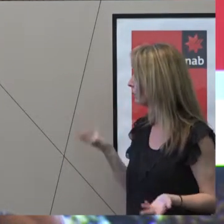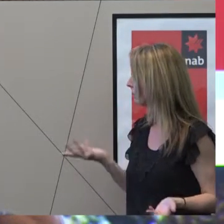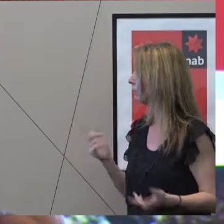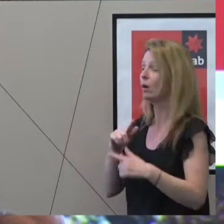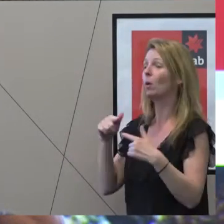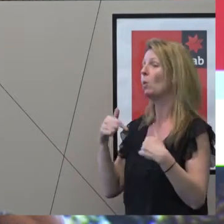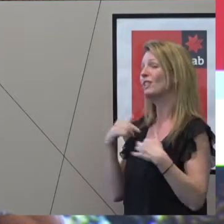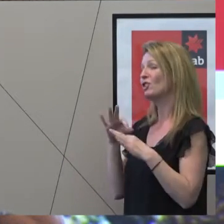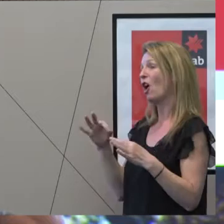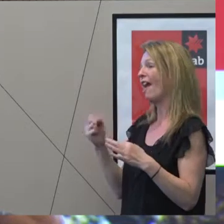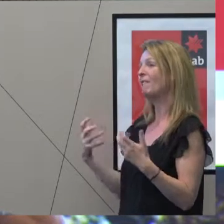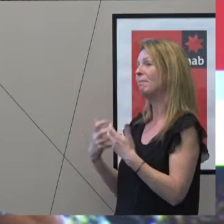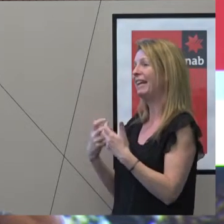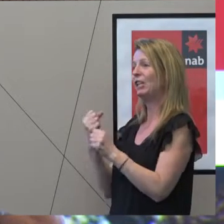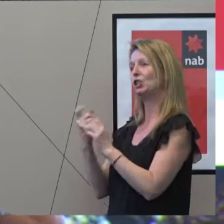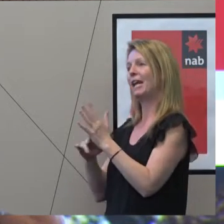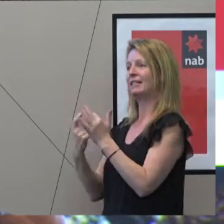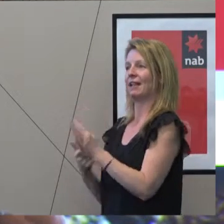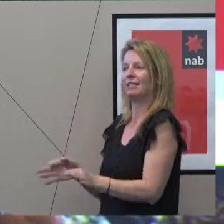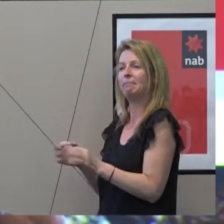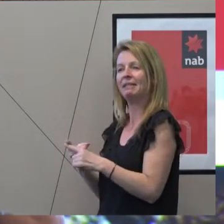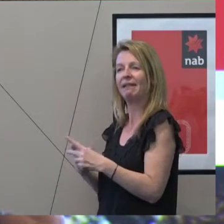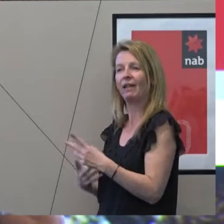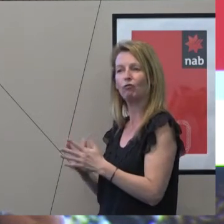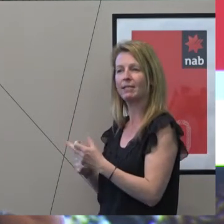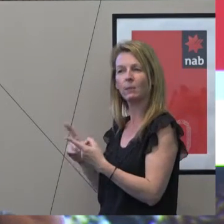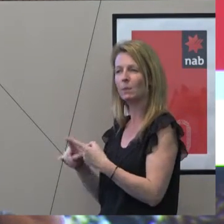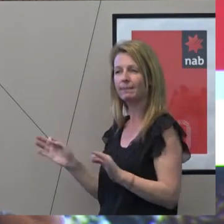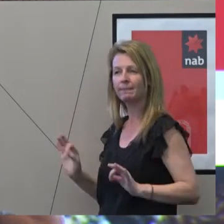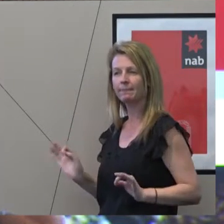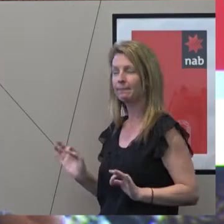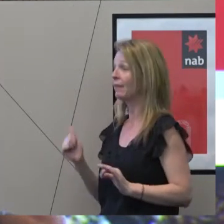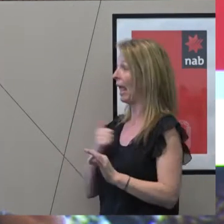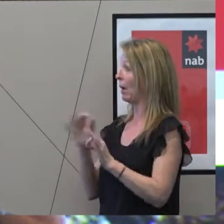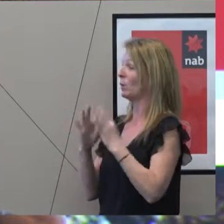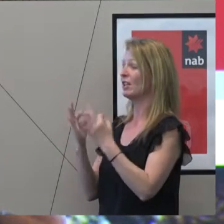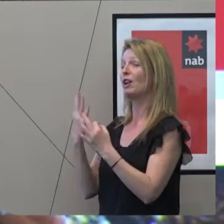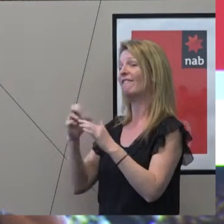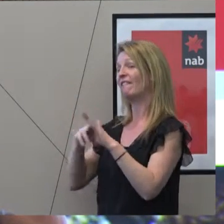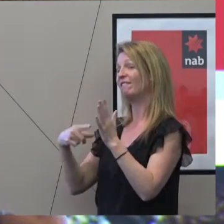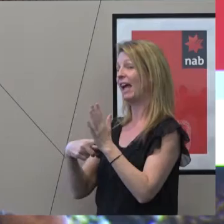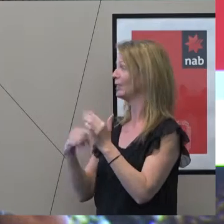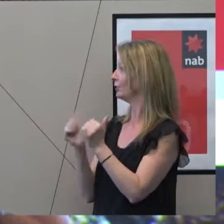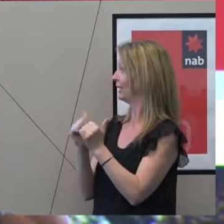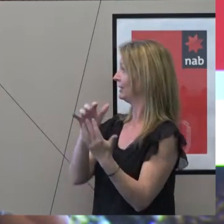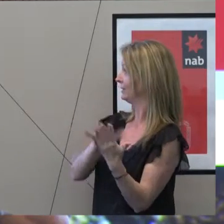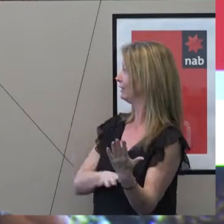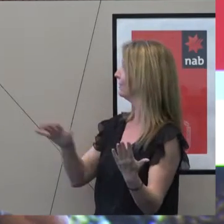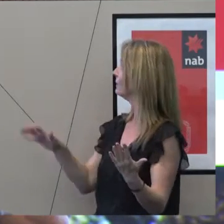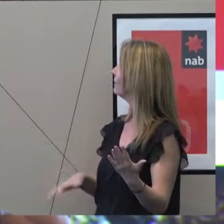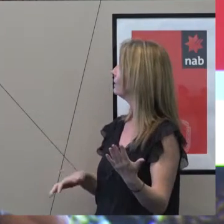have many gender-specific resources. I know at our organisation we've developed a fact sheet on the NDIS so